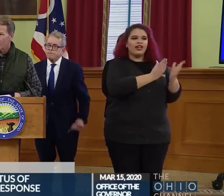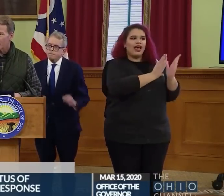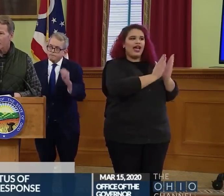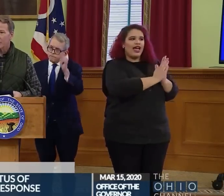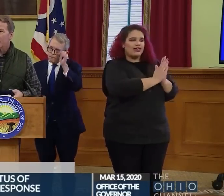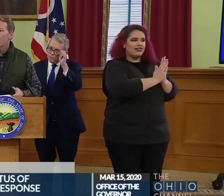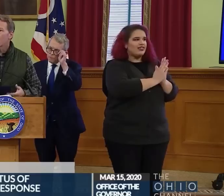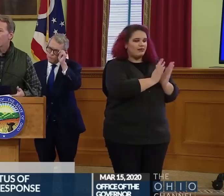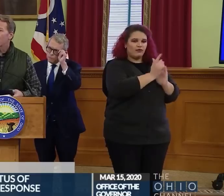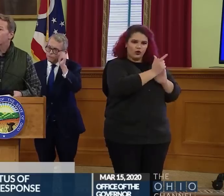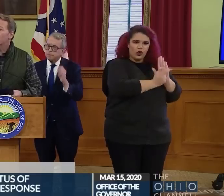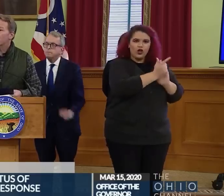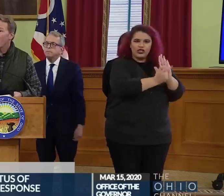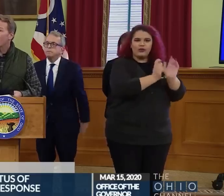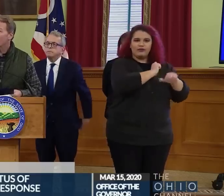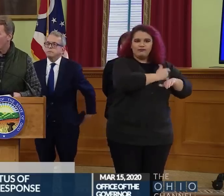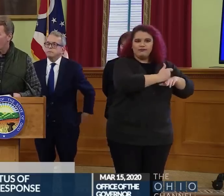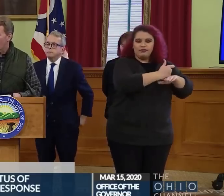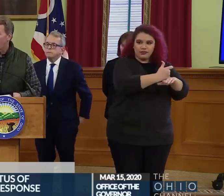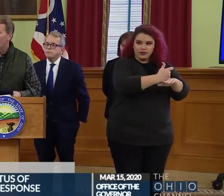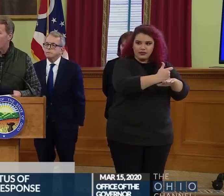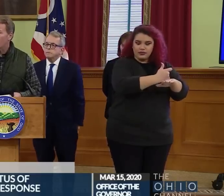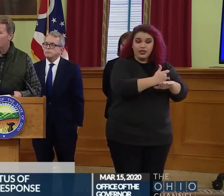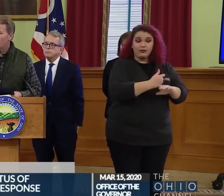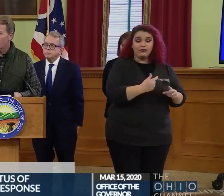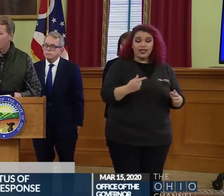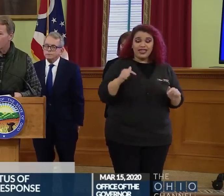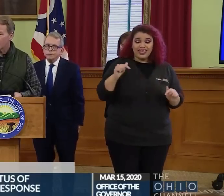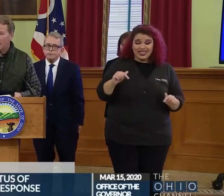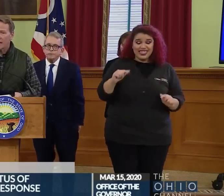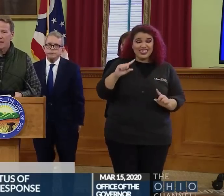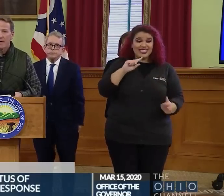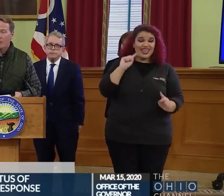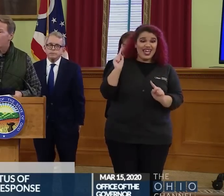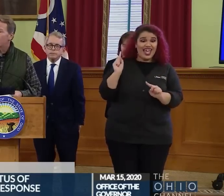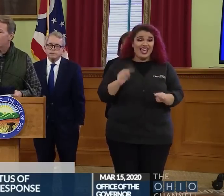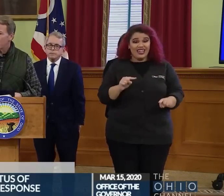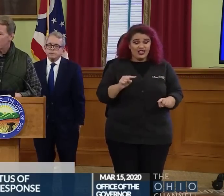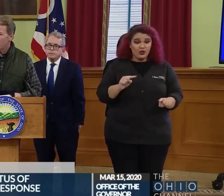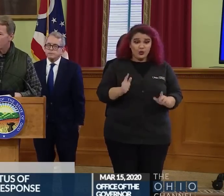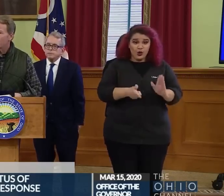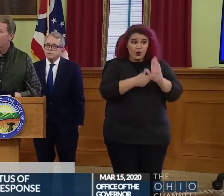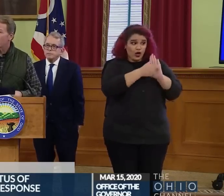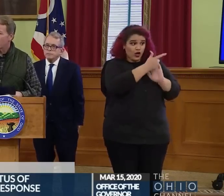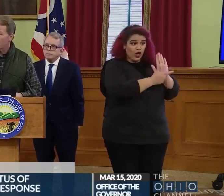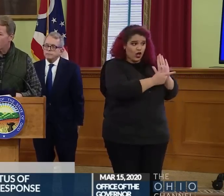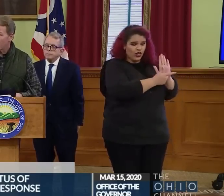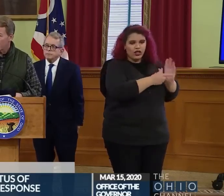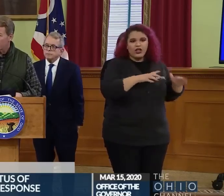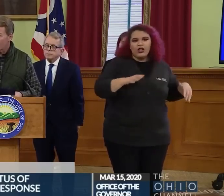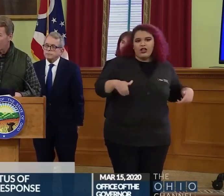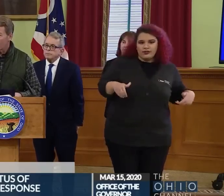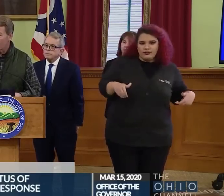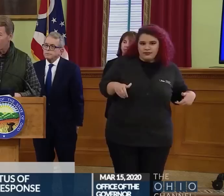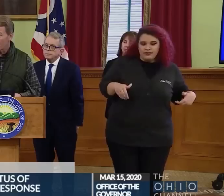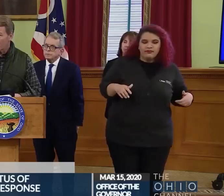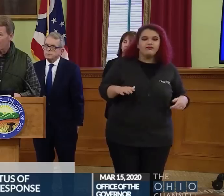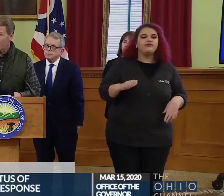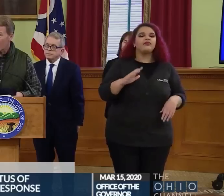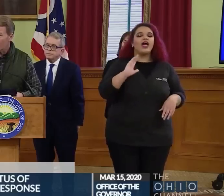compensation system, but this does not require that. The actions we're taking today, we know that the federal government and our congressional delegation are working